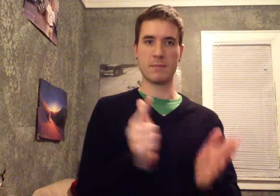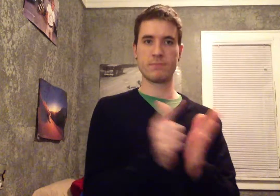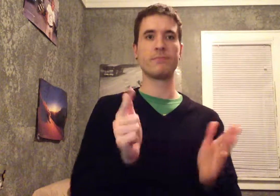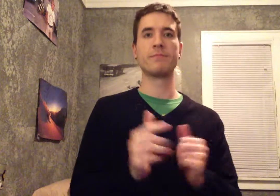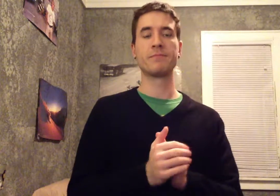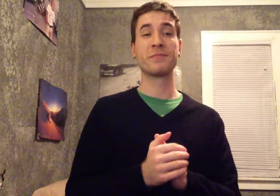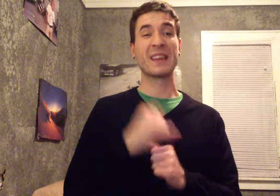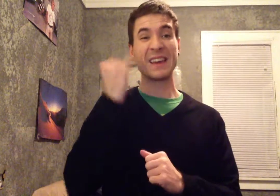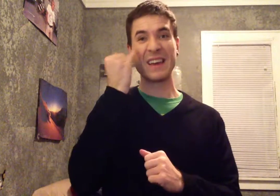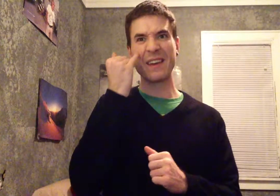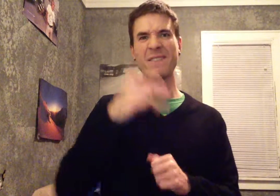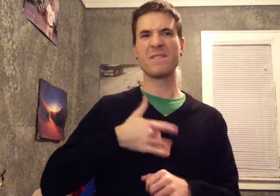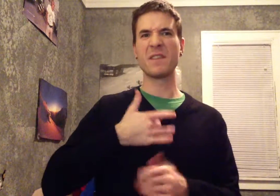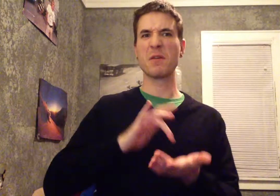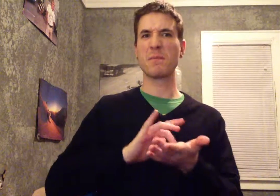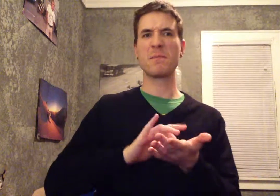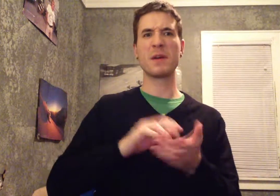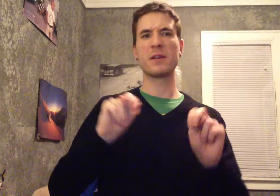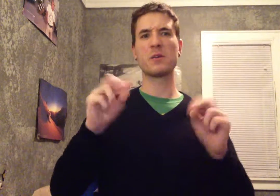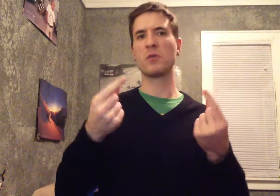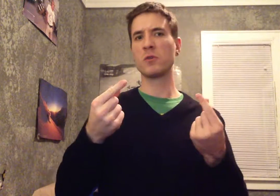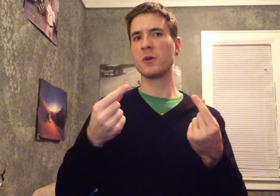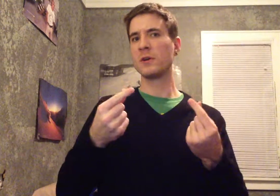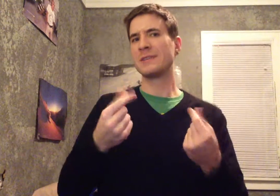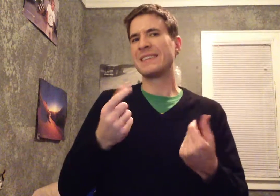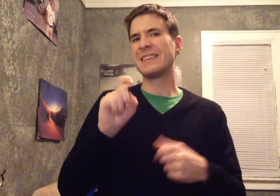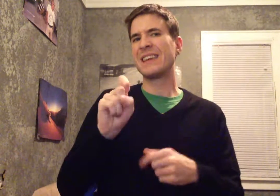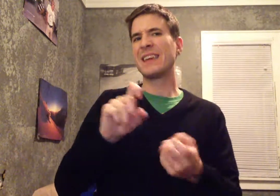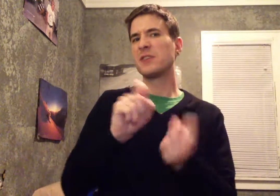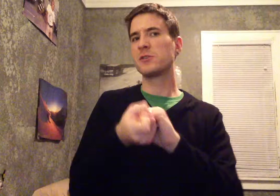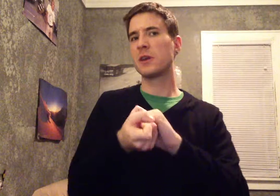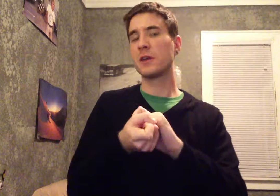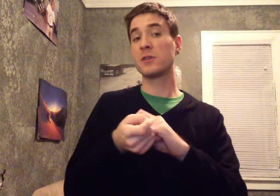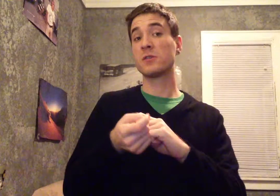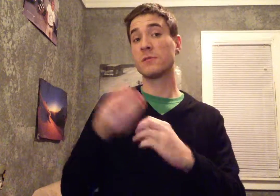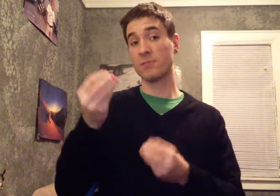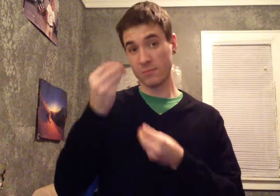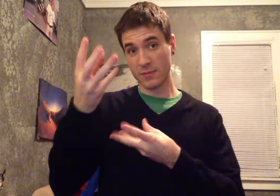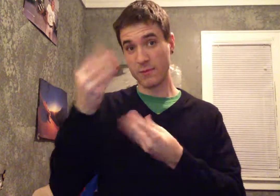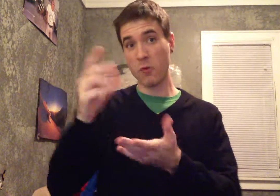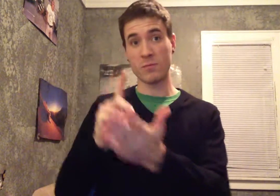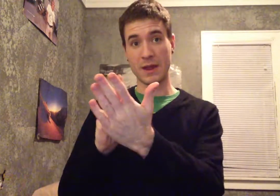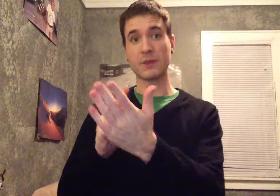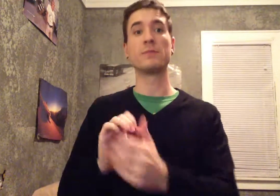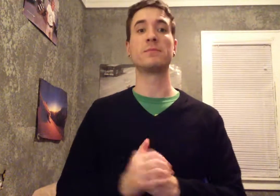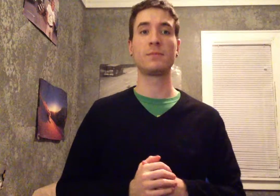talk to your doctor about other options for achieving better control. Over time, the pills may stop